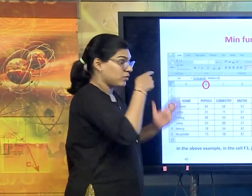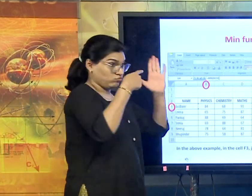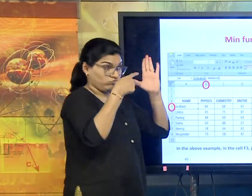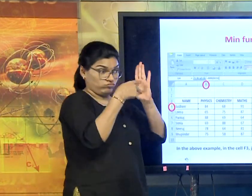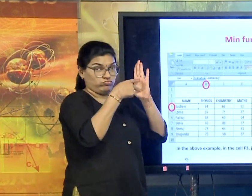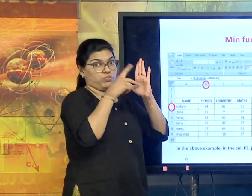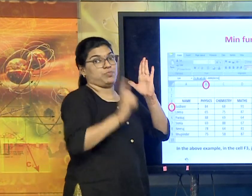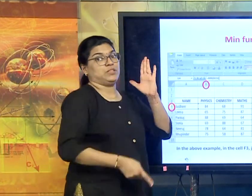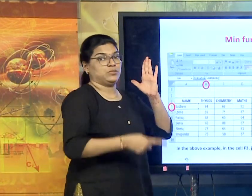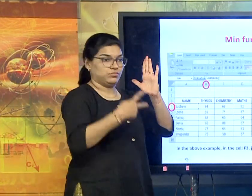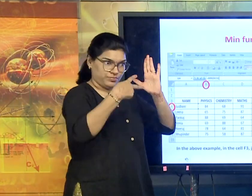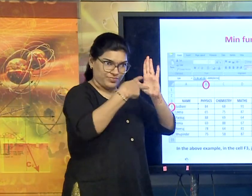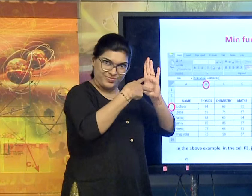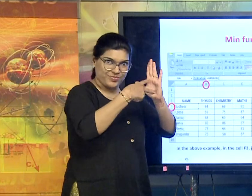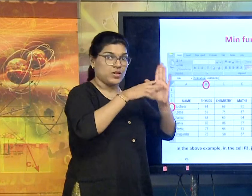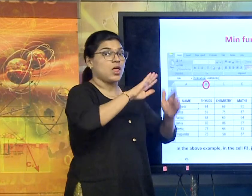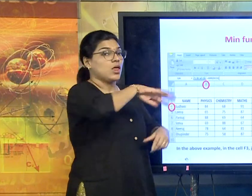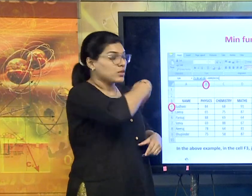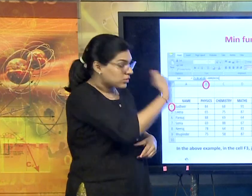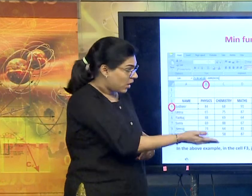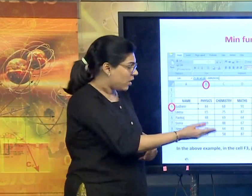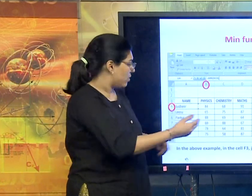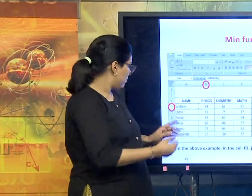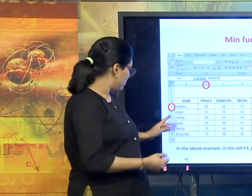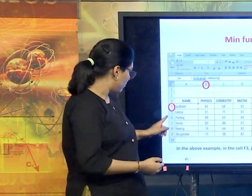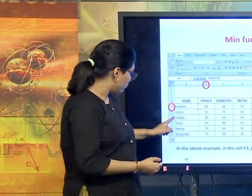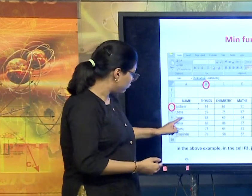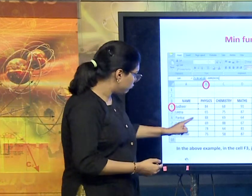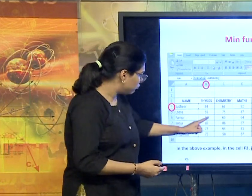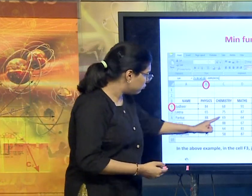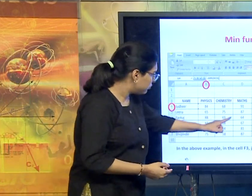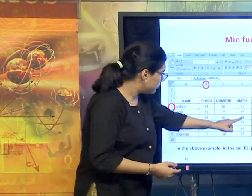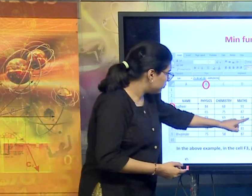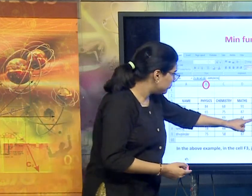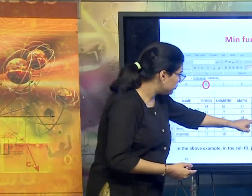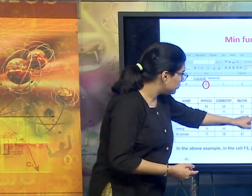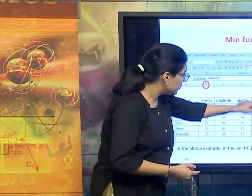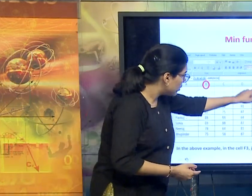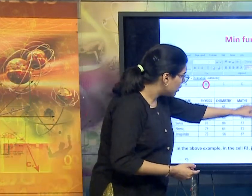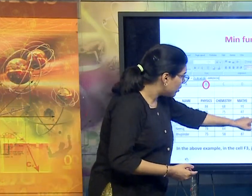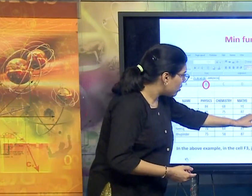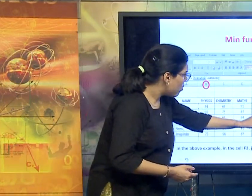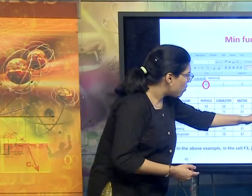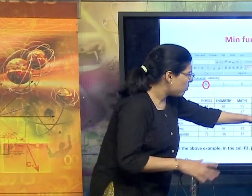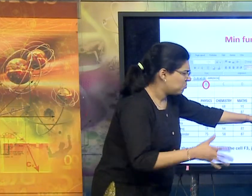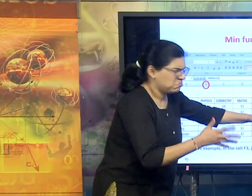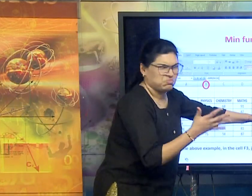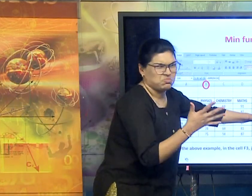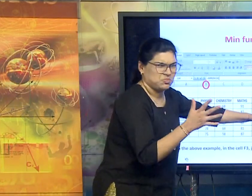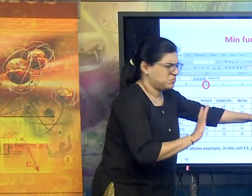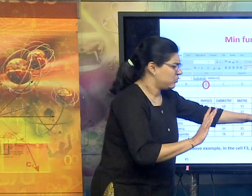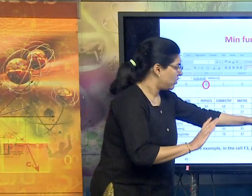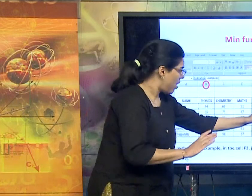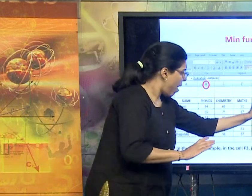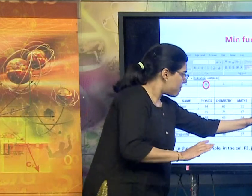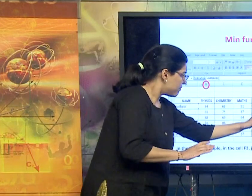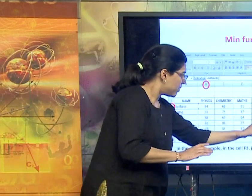number. And after that you have to put that ratio mark, and then which is the last cell. So